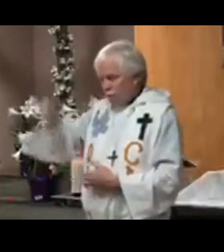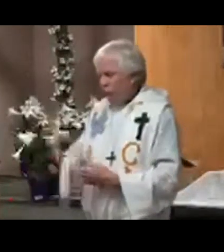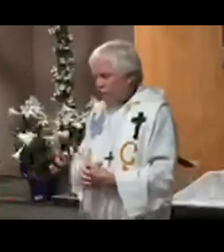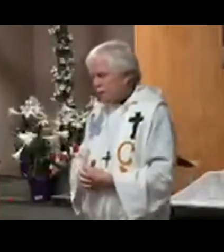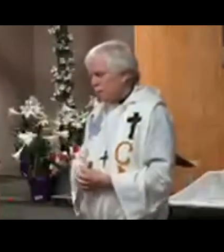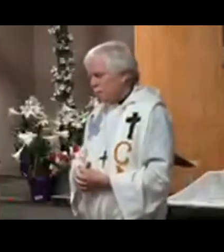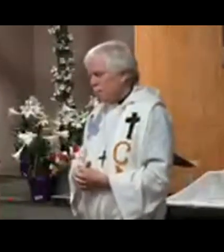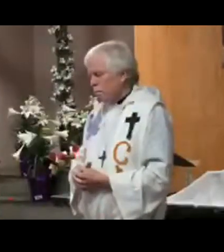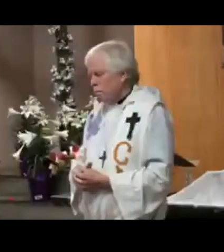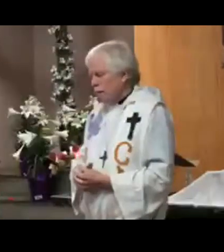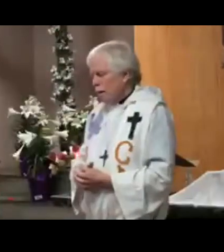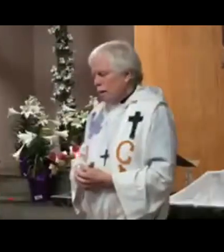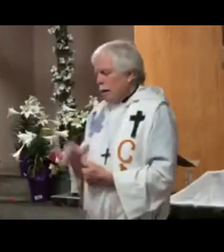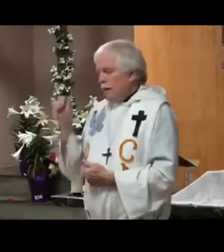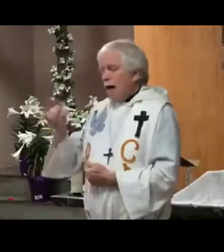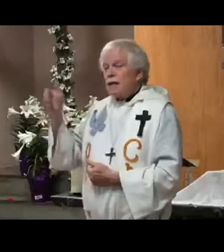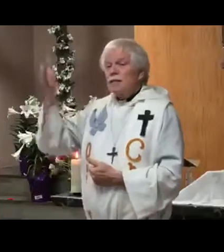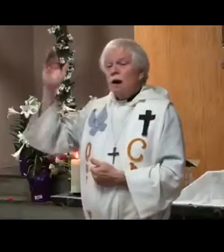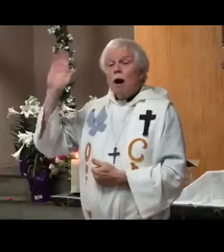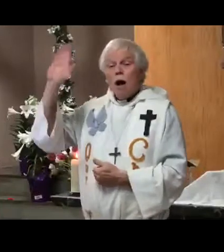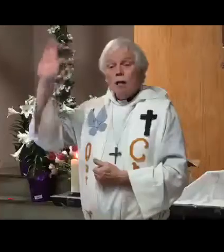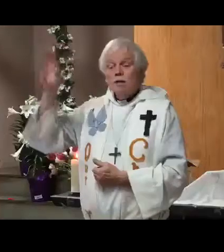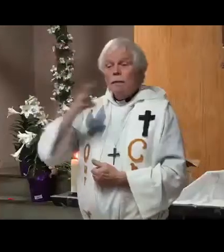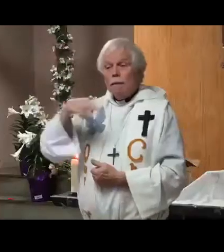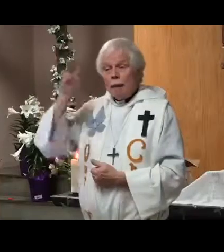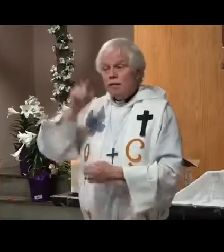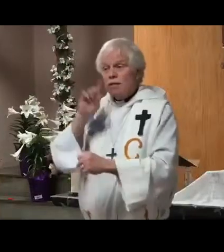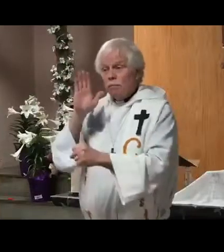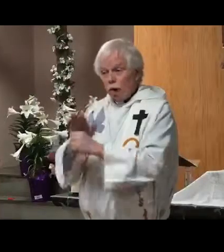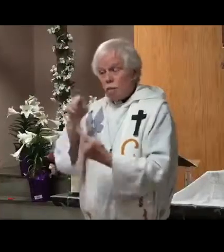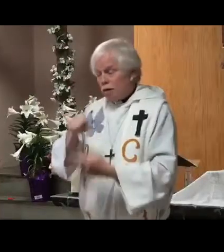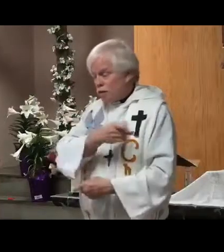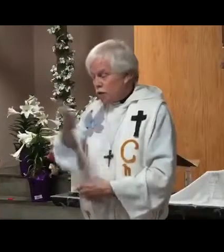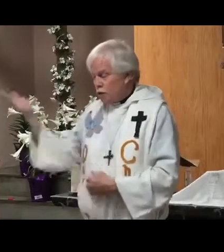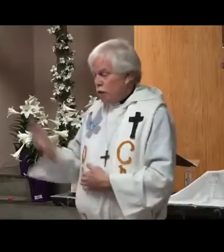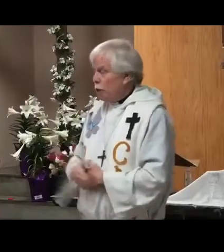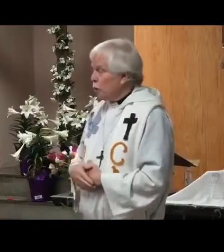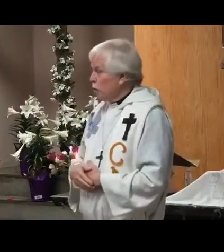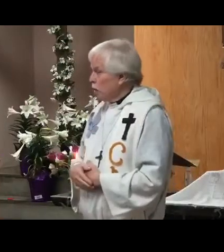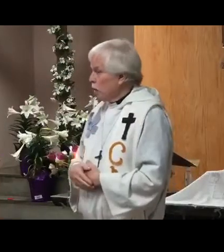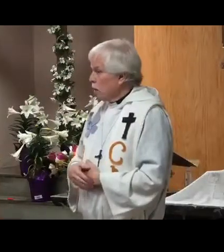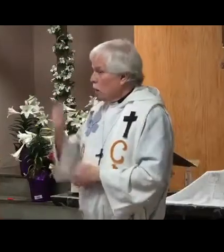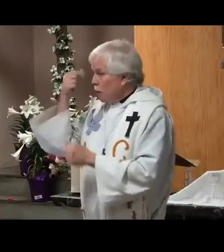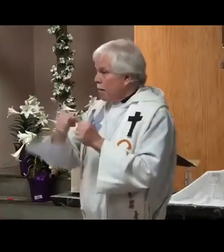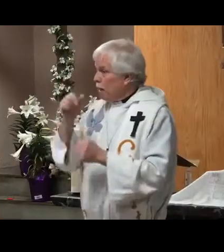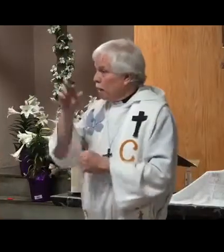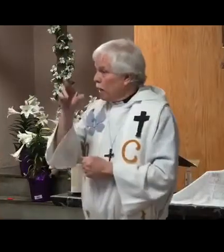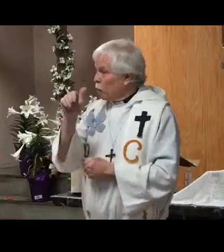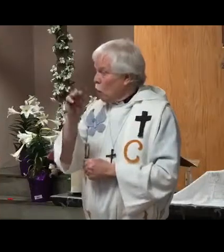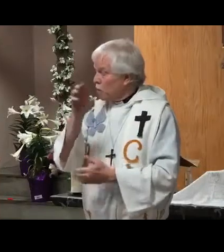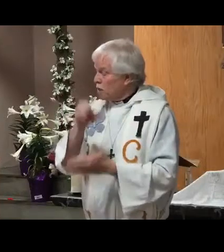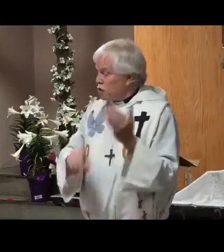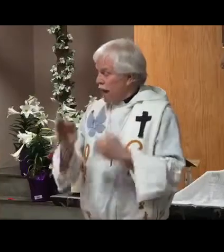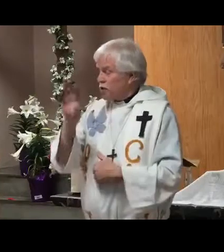he forgets. That's God's baptism promise to you. Remember